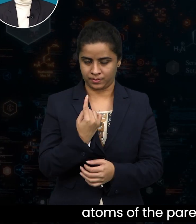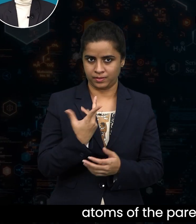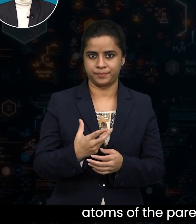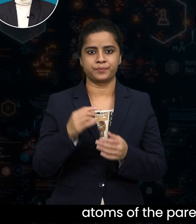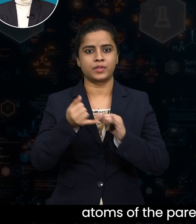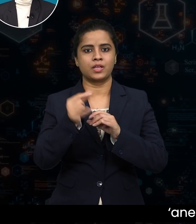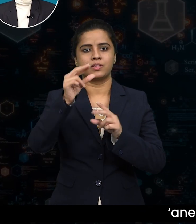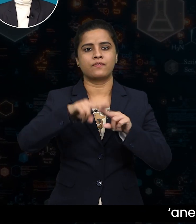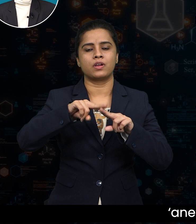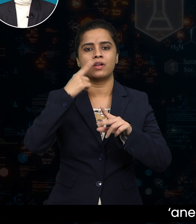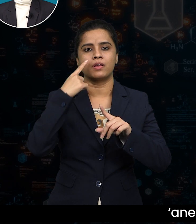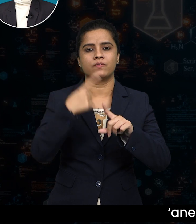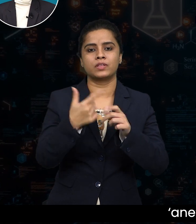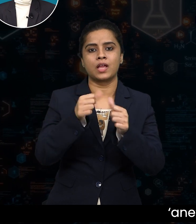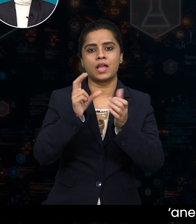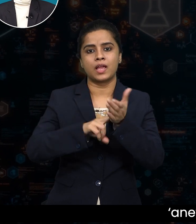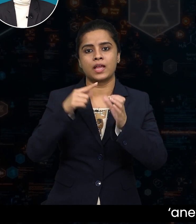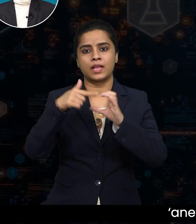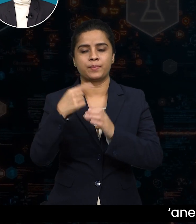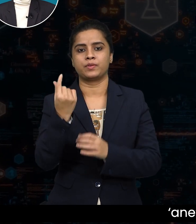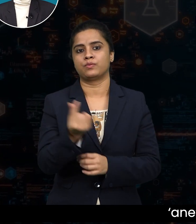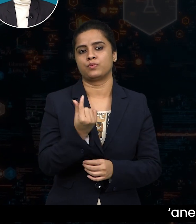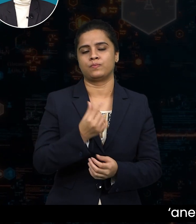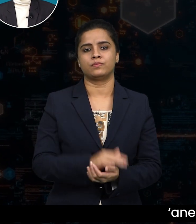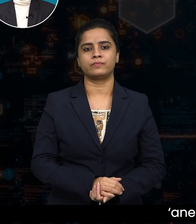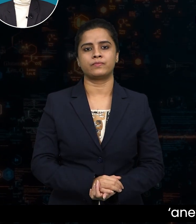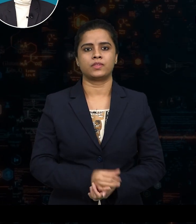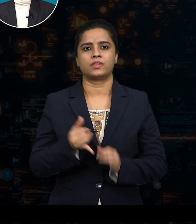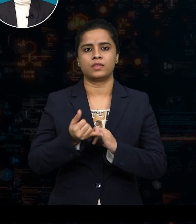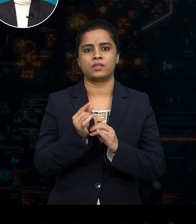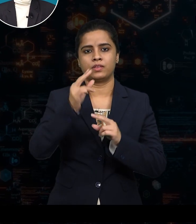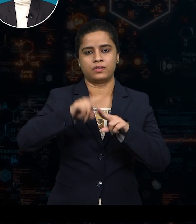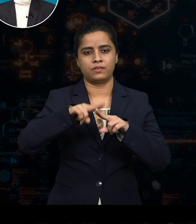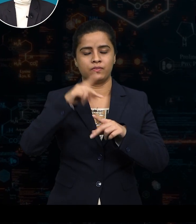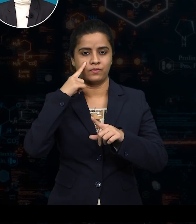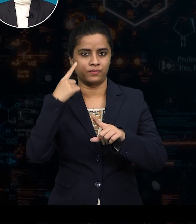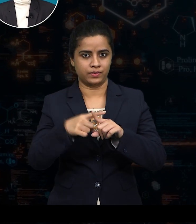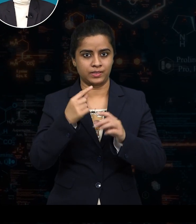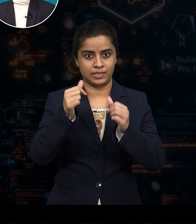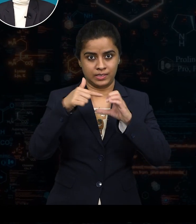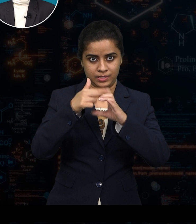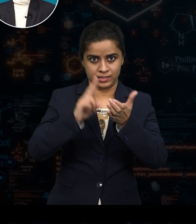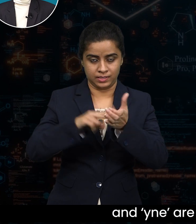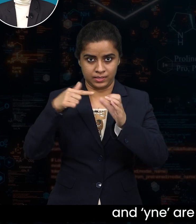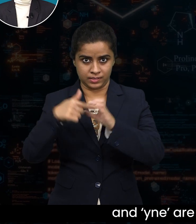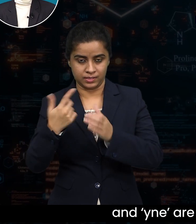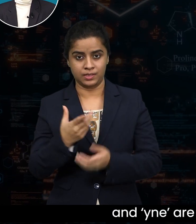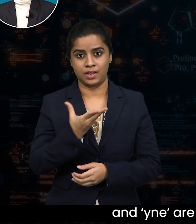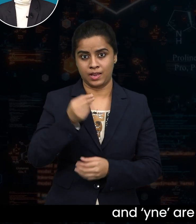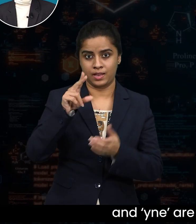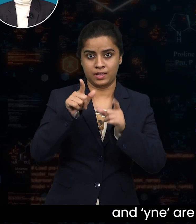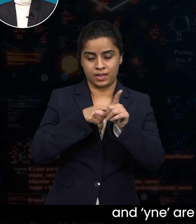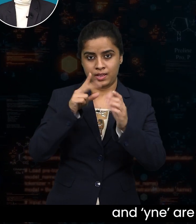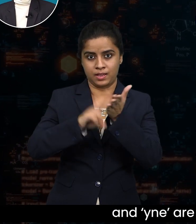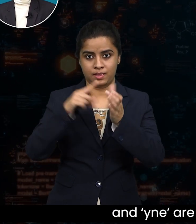suffix "-ane" has to be used. Suffix "-ane" and